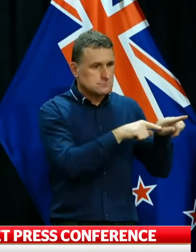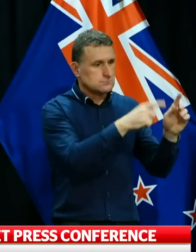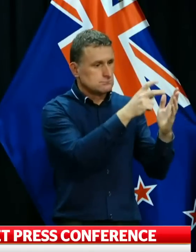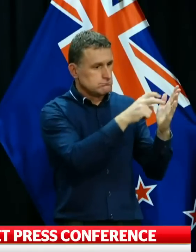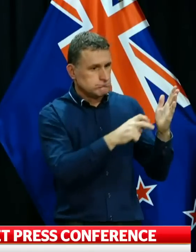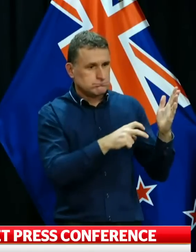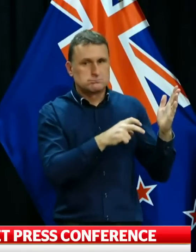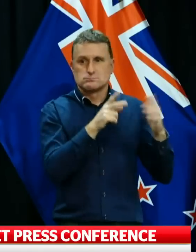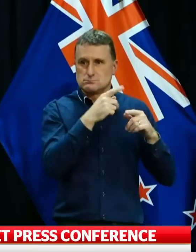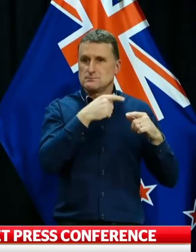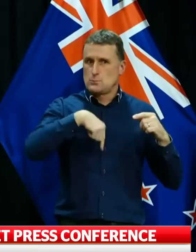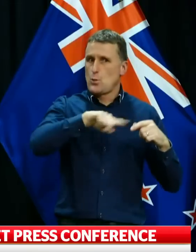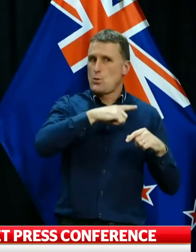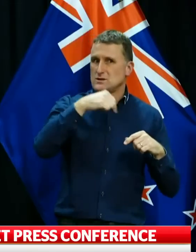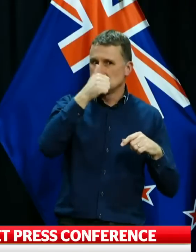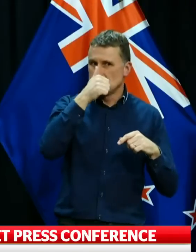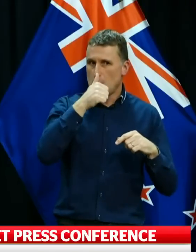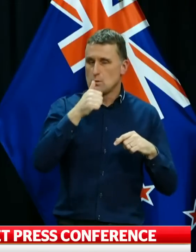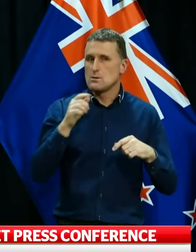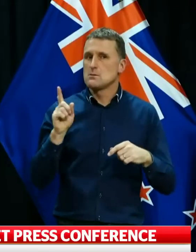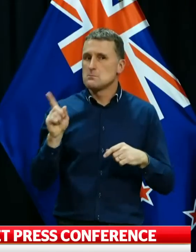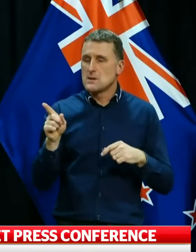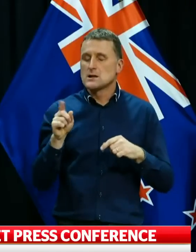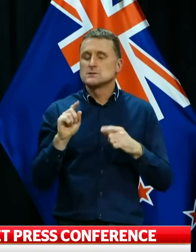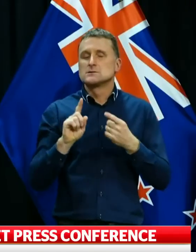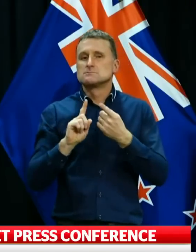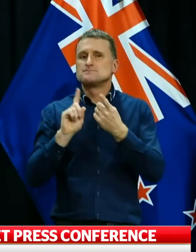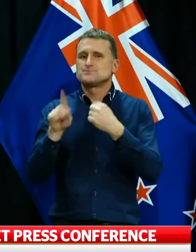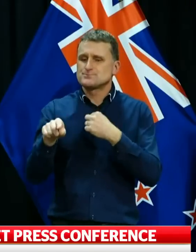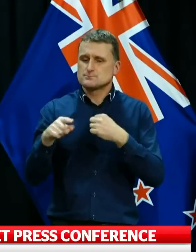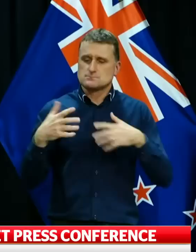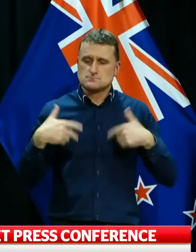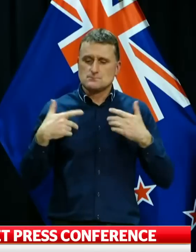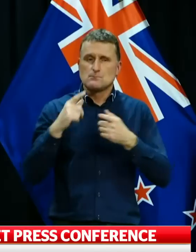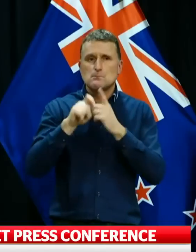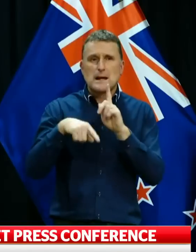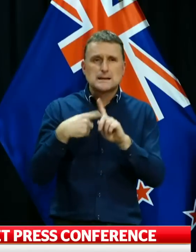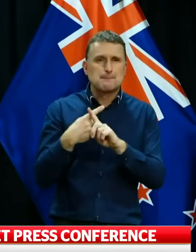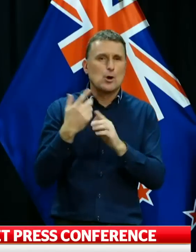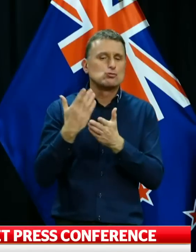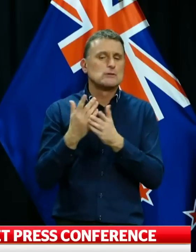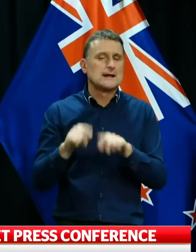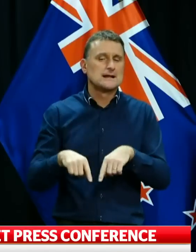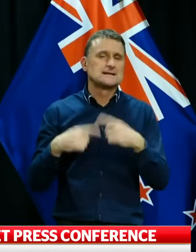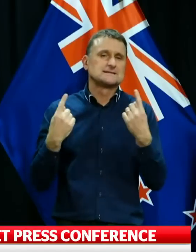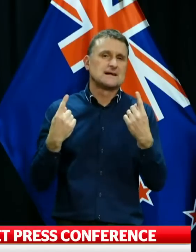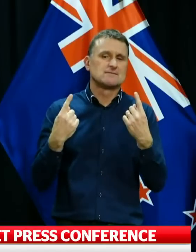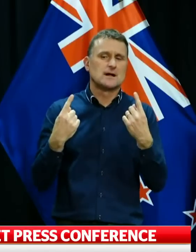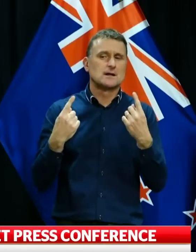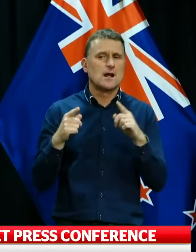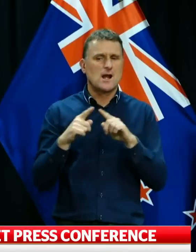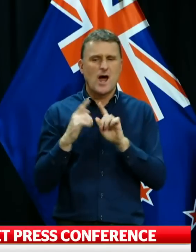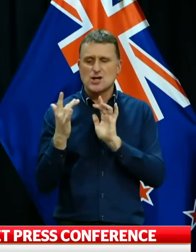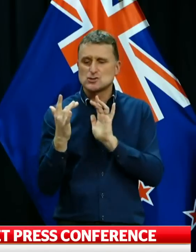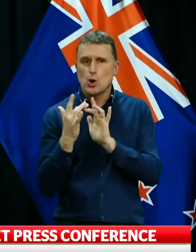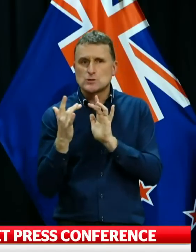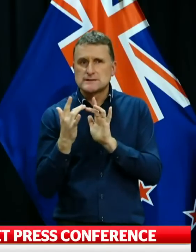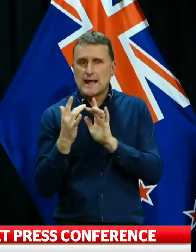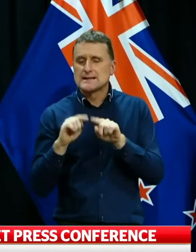the dynamics of this virus, there will be some differences. We'll be inquiring about different types of contact, for